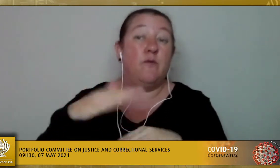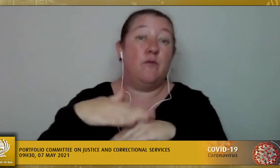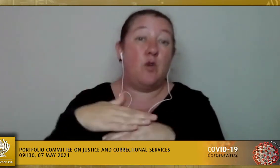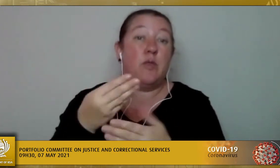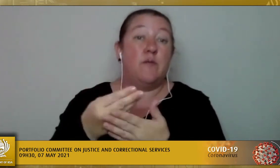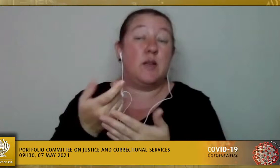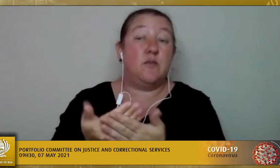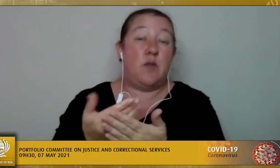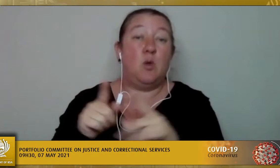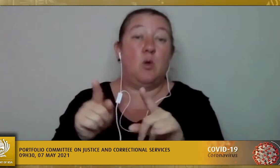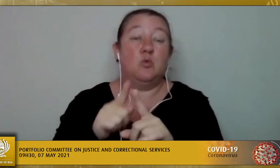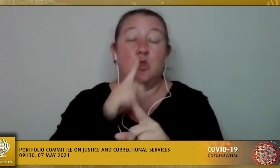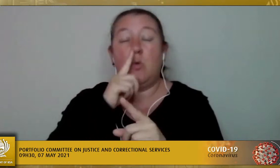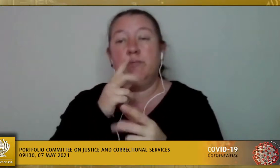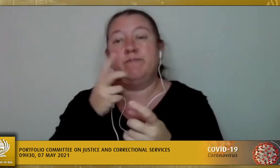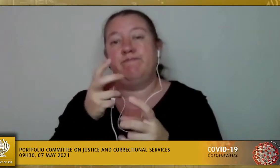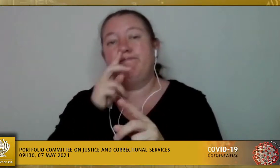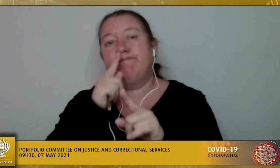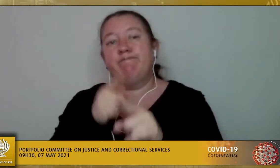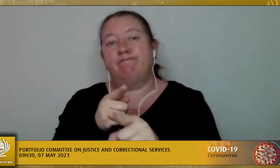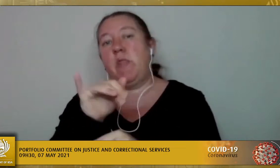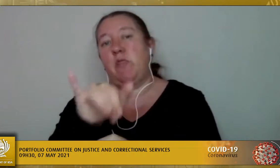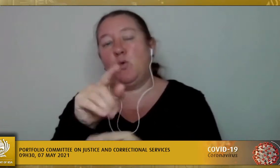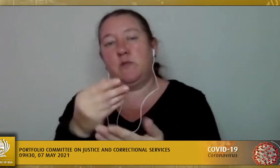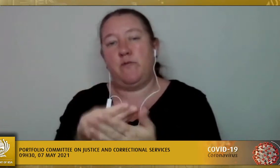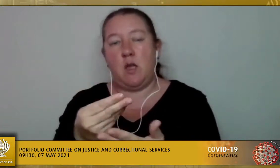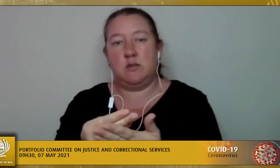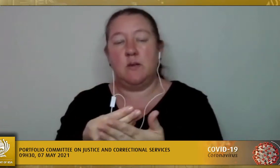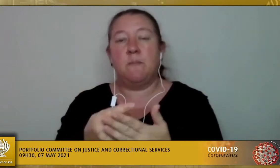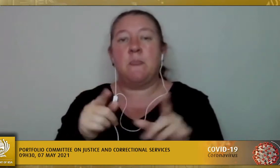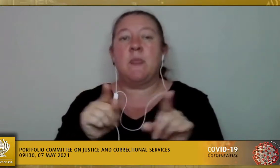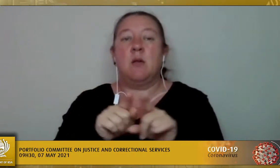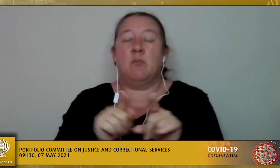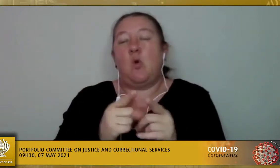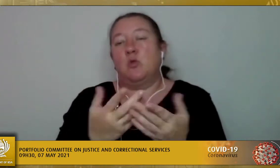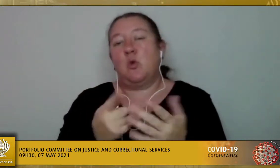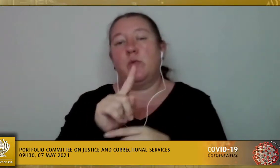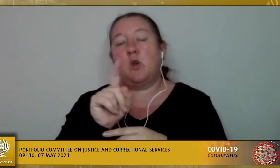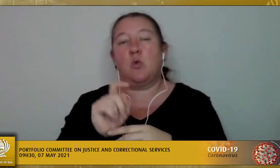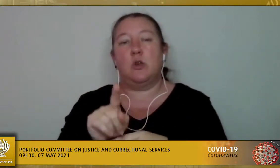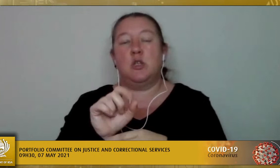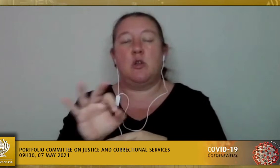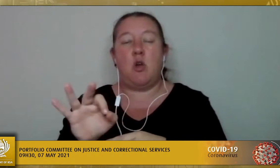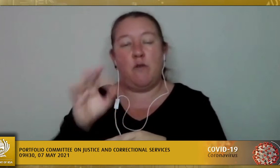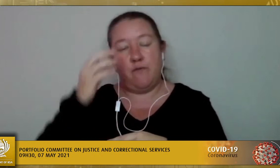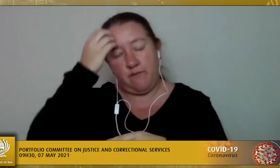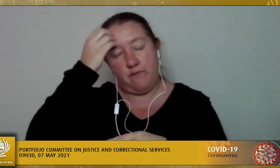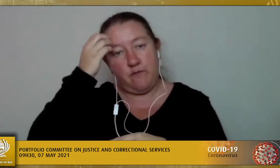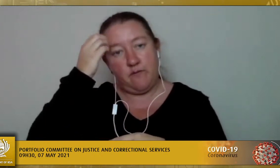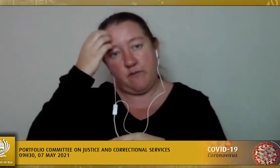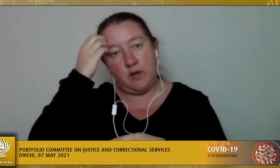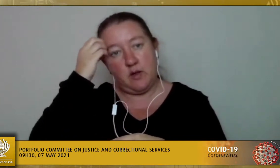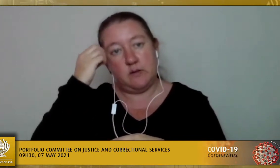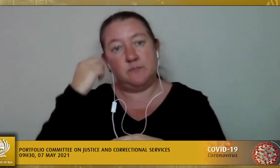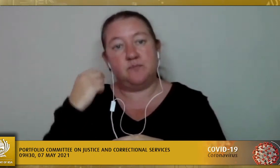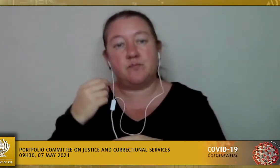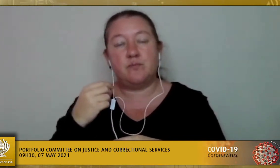also going after those funds um and I may as well also address the question of of um